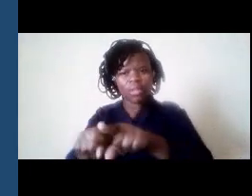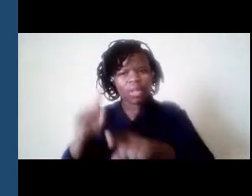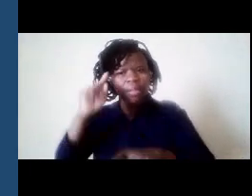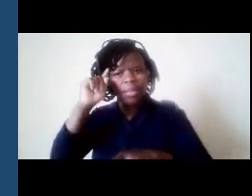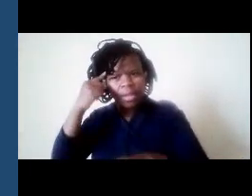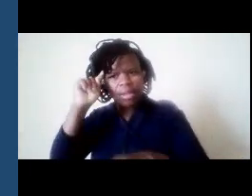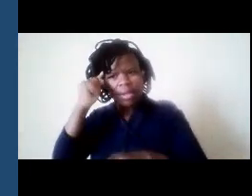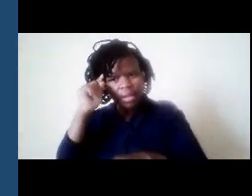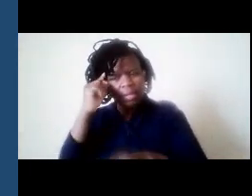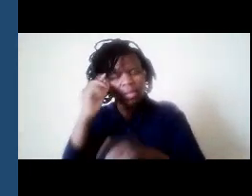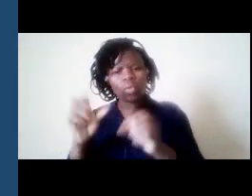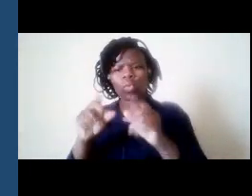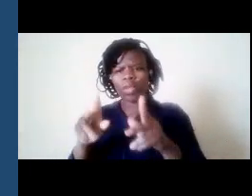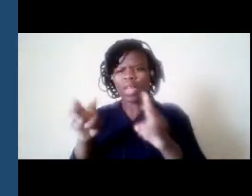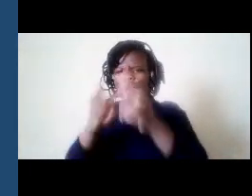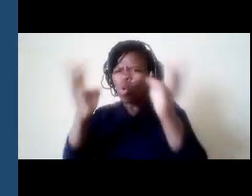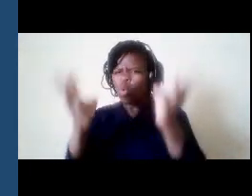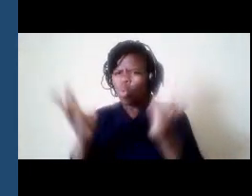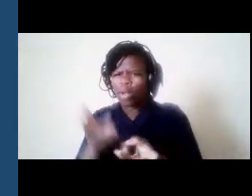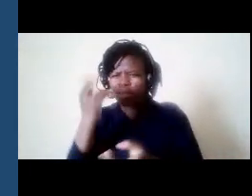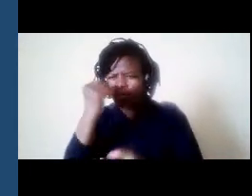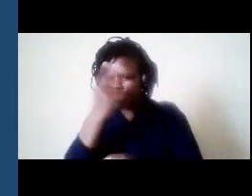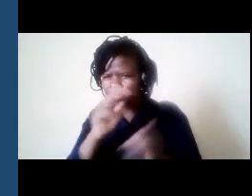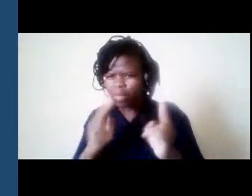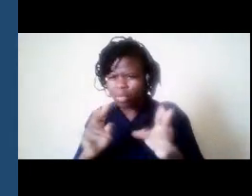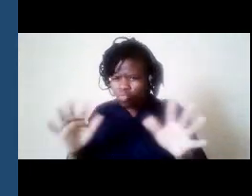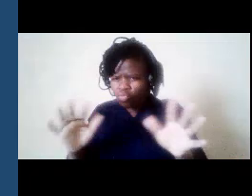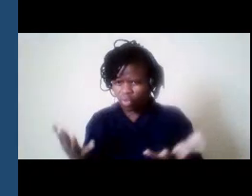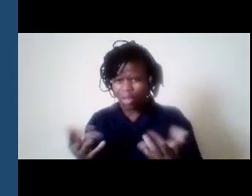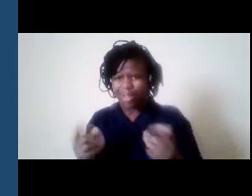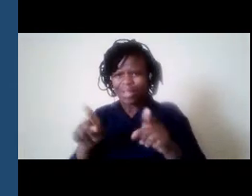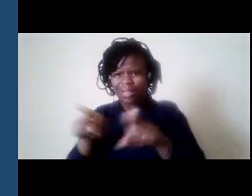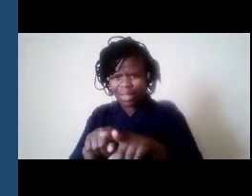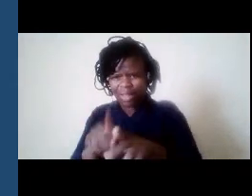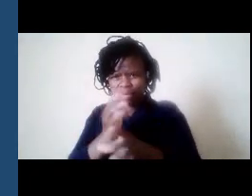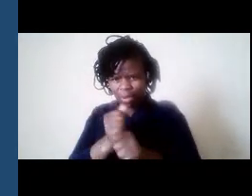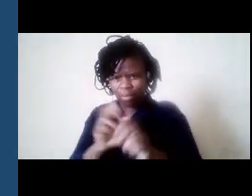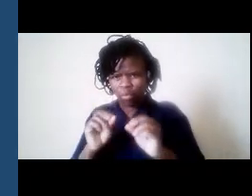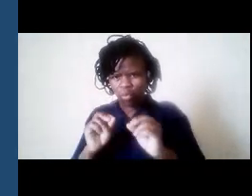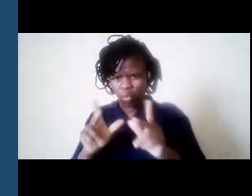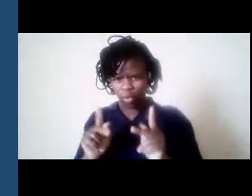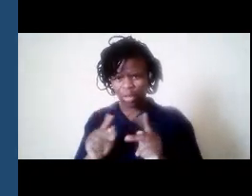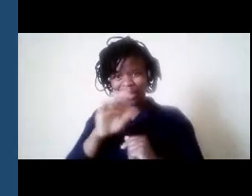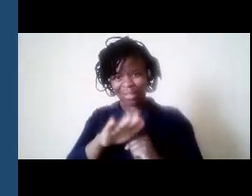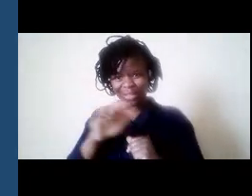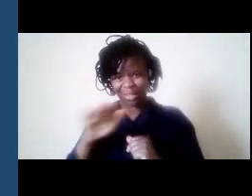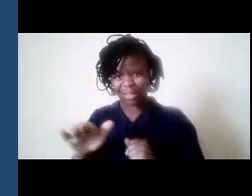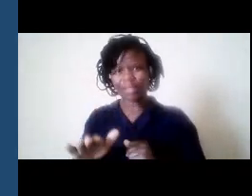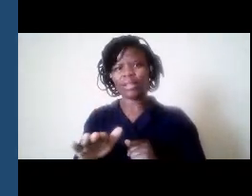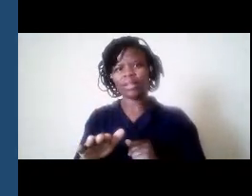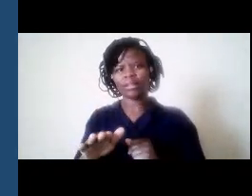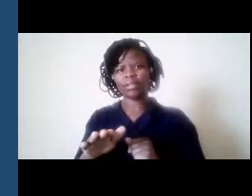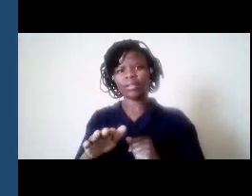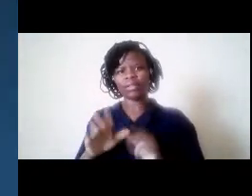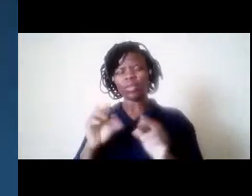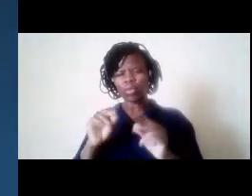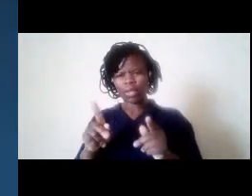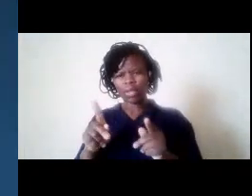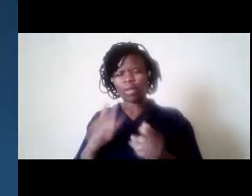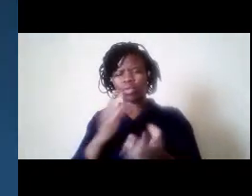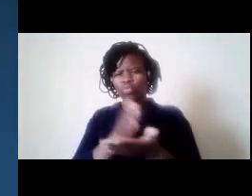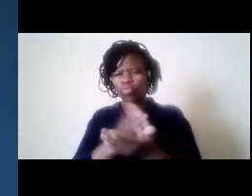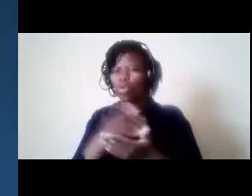of the visually impaired learner, the more we find that what our children say and do makes sense, and we can connect with